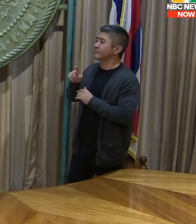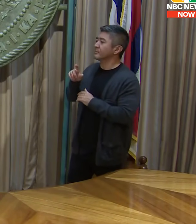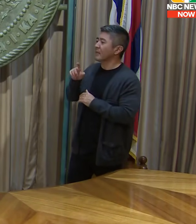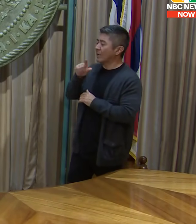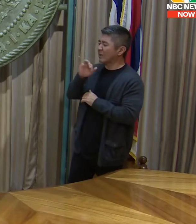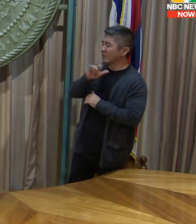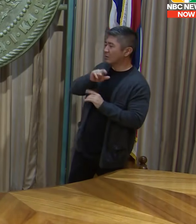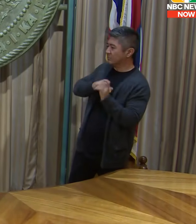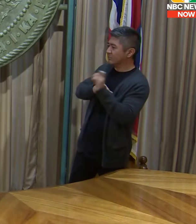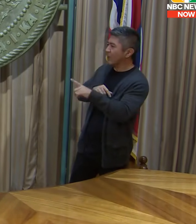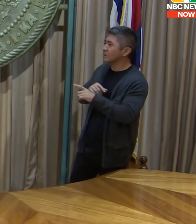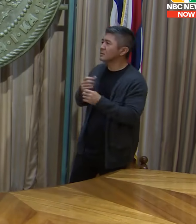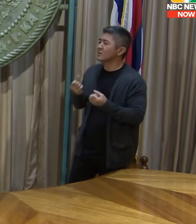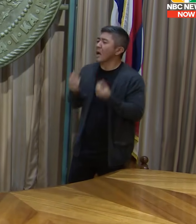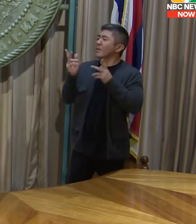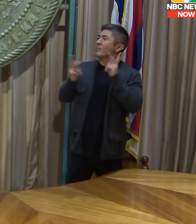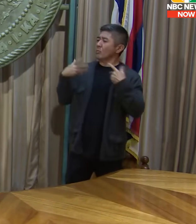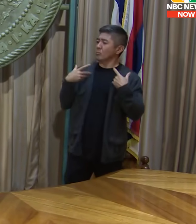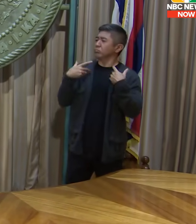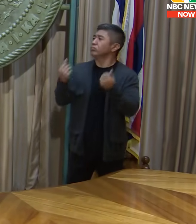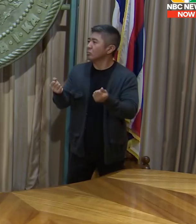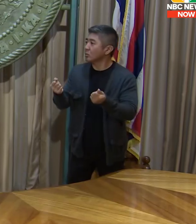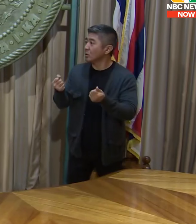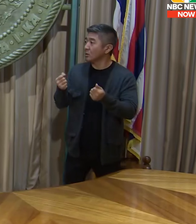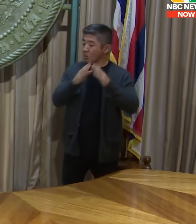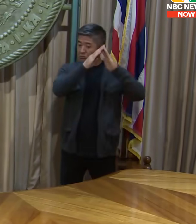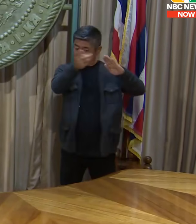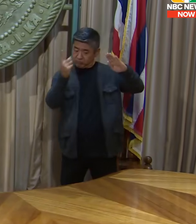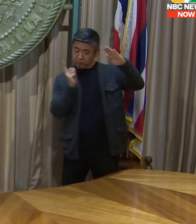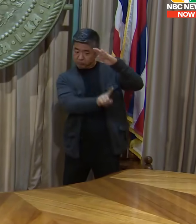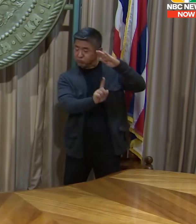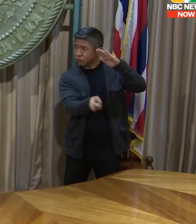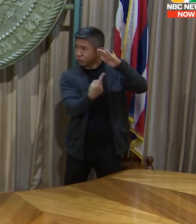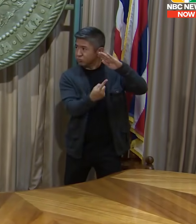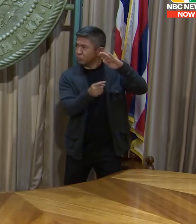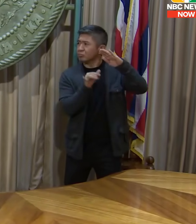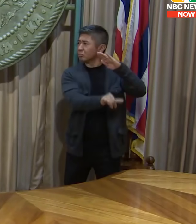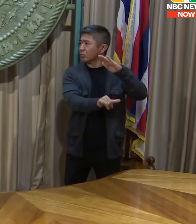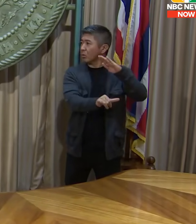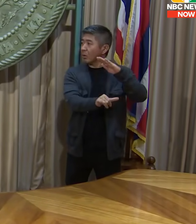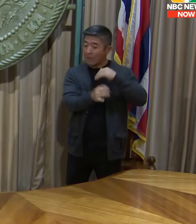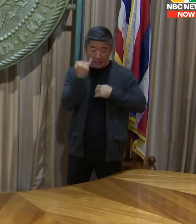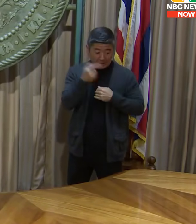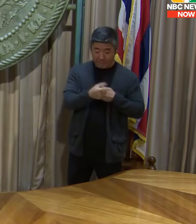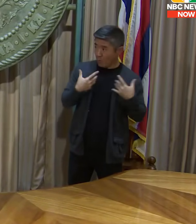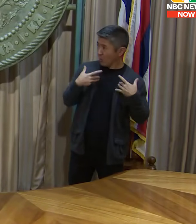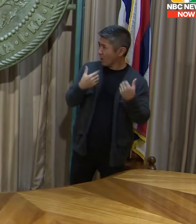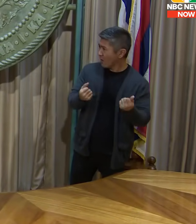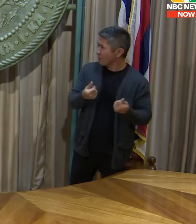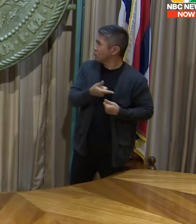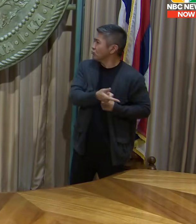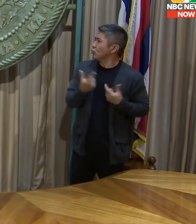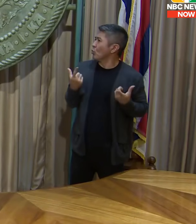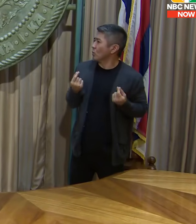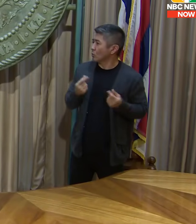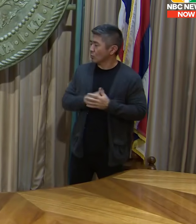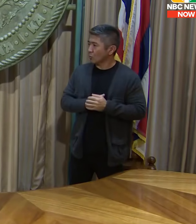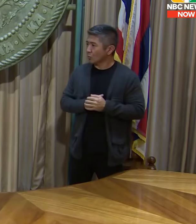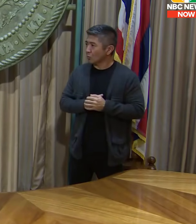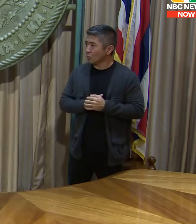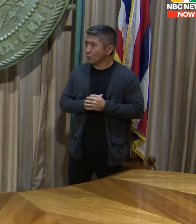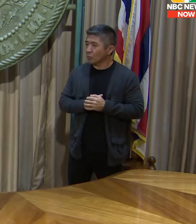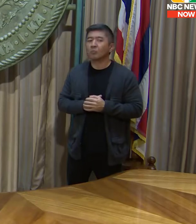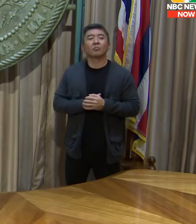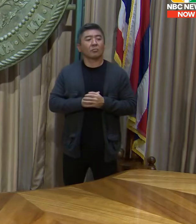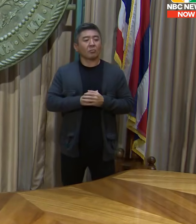have recovered, and what are the quarantine or isolation expectations for those who have recovered? When an